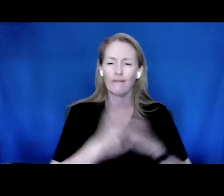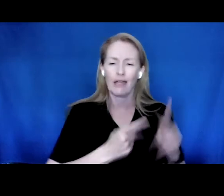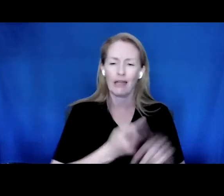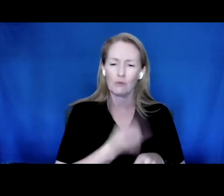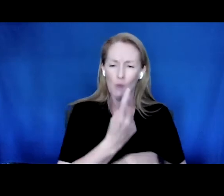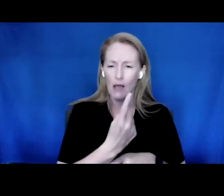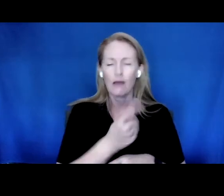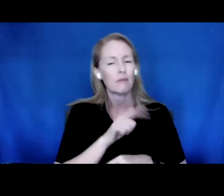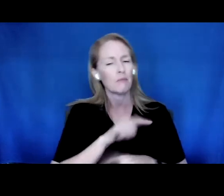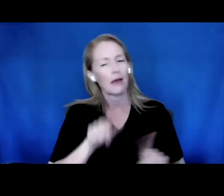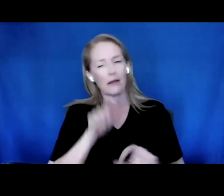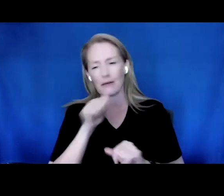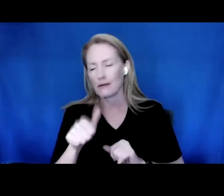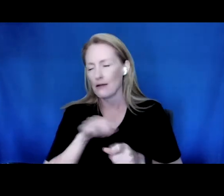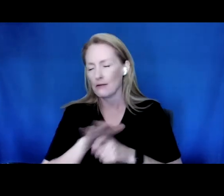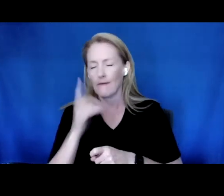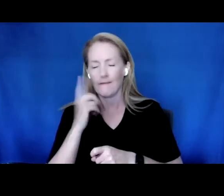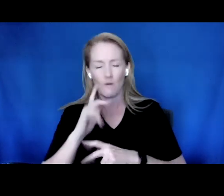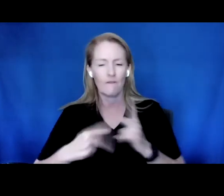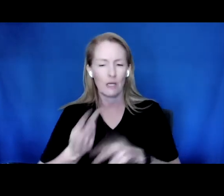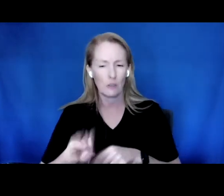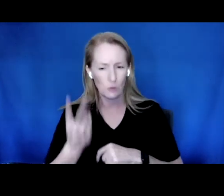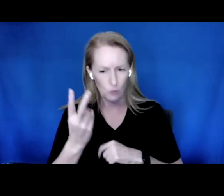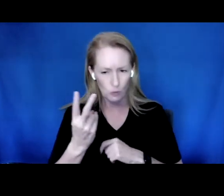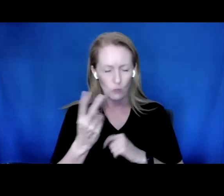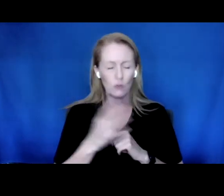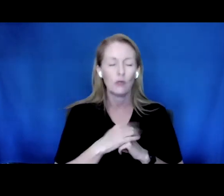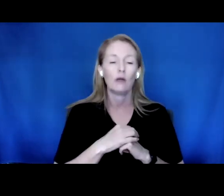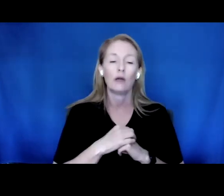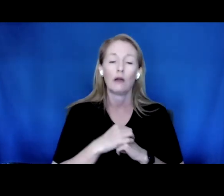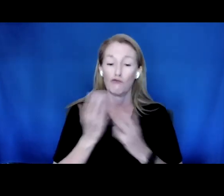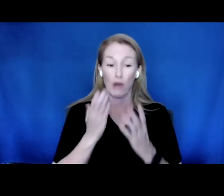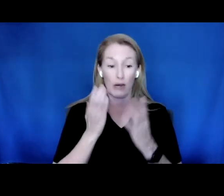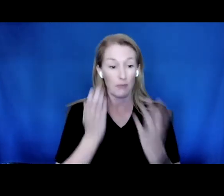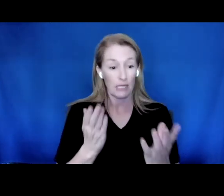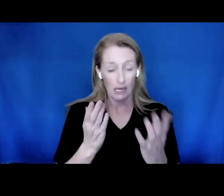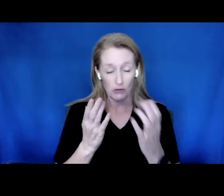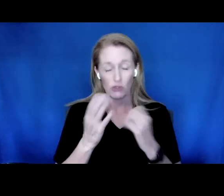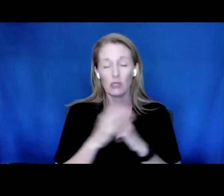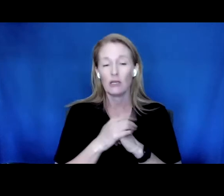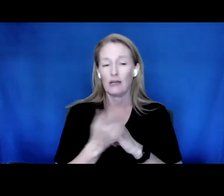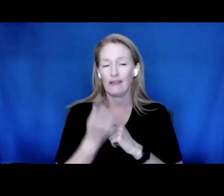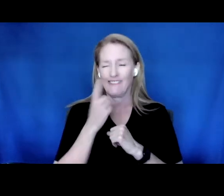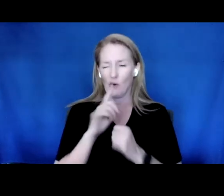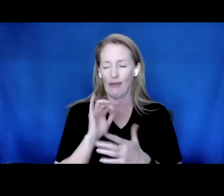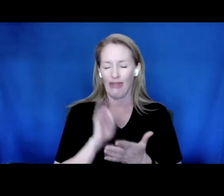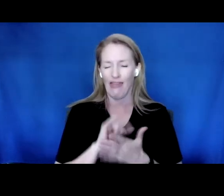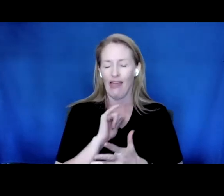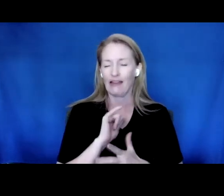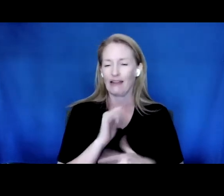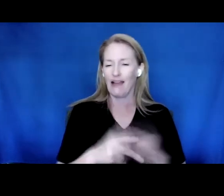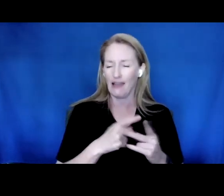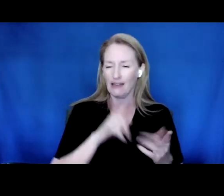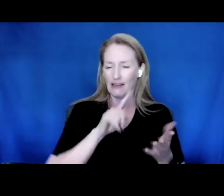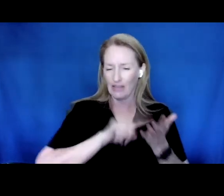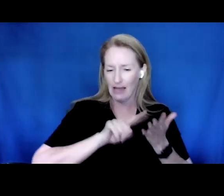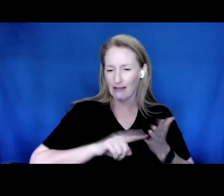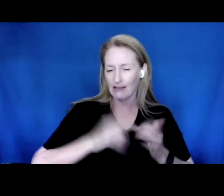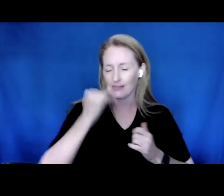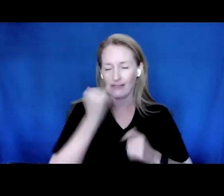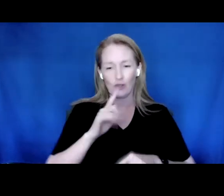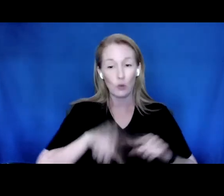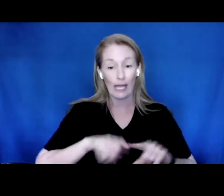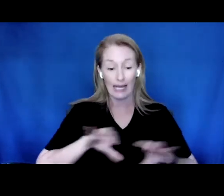2. And the recommendation is, for this type of analysis, if you can't complete all of it, if you can't do both